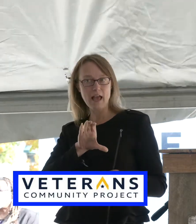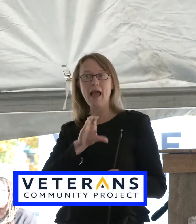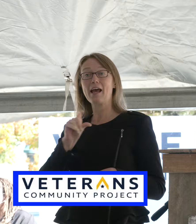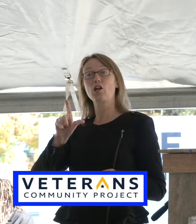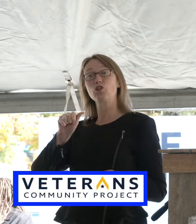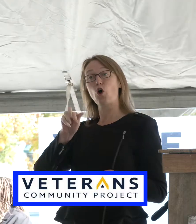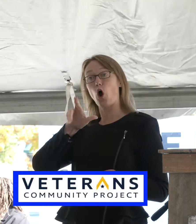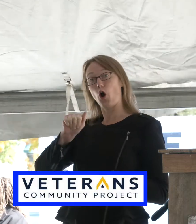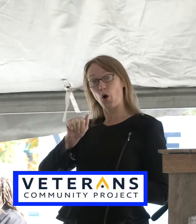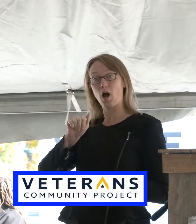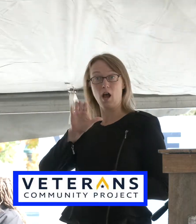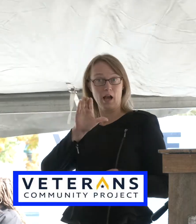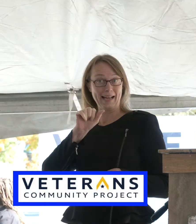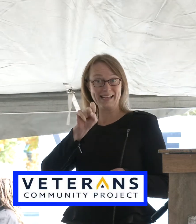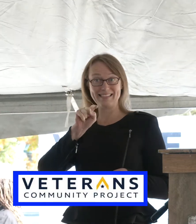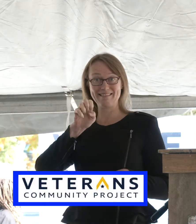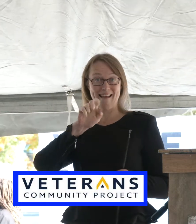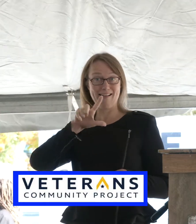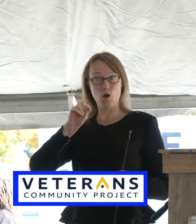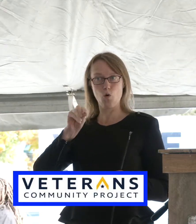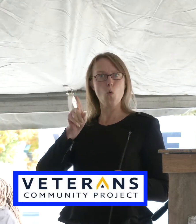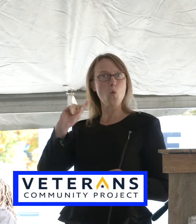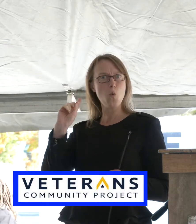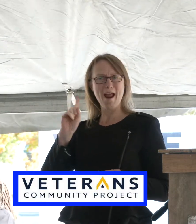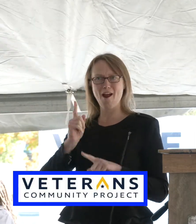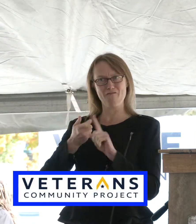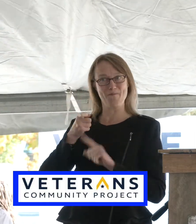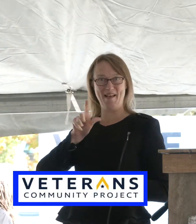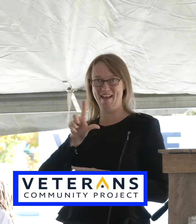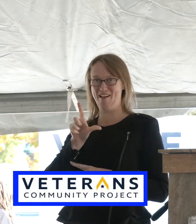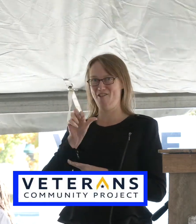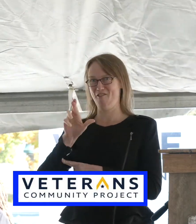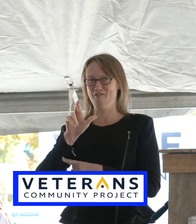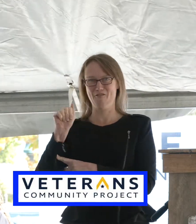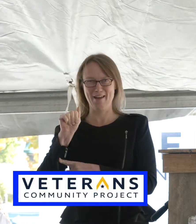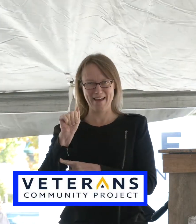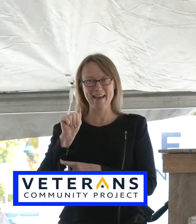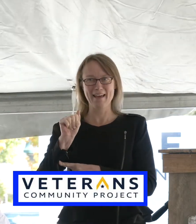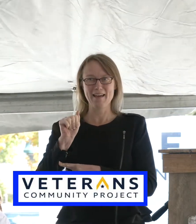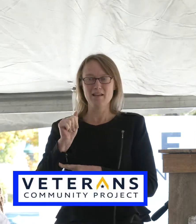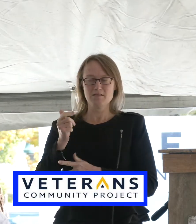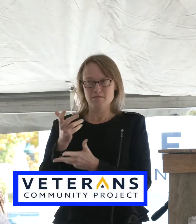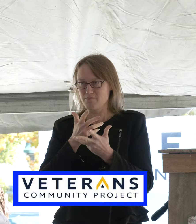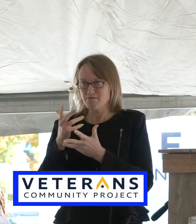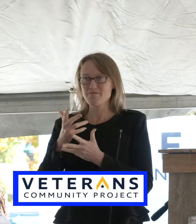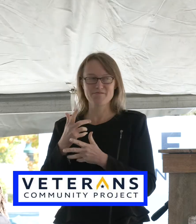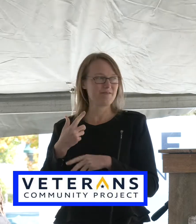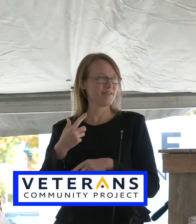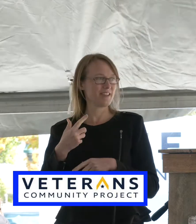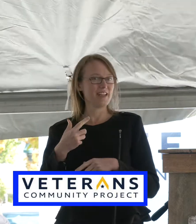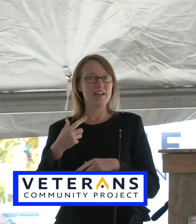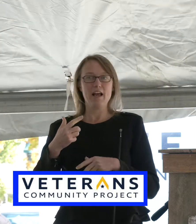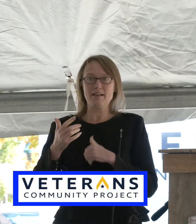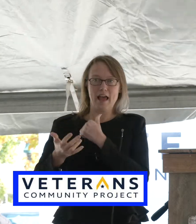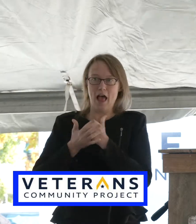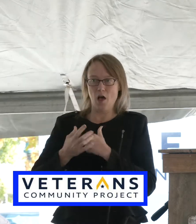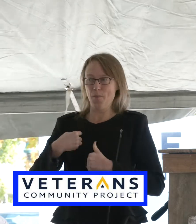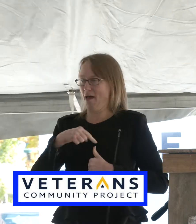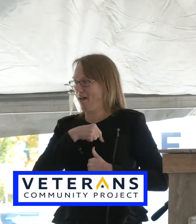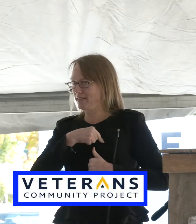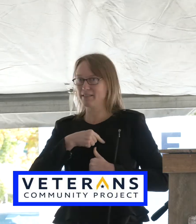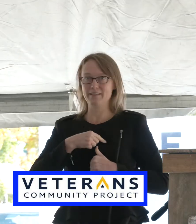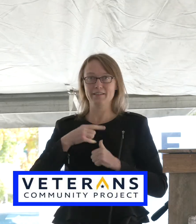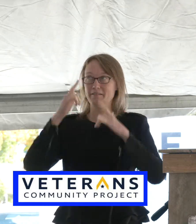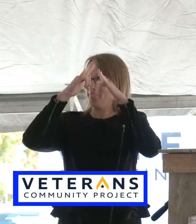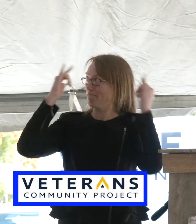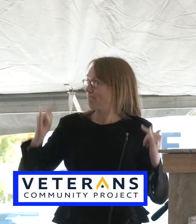at the LRA to identify parcels controlled by the LRA that we could assemble. You're sitting in them now. After bugging Laura